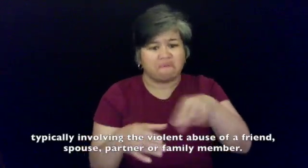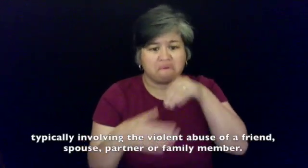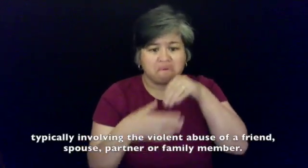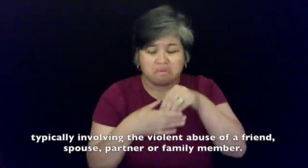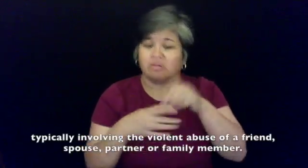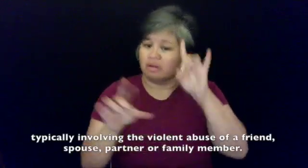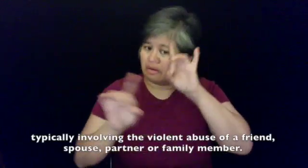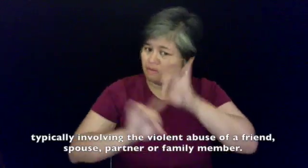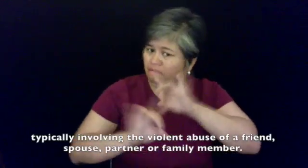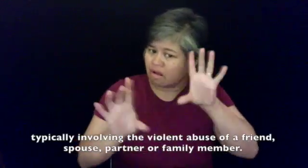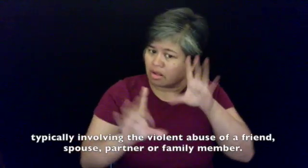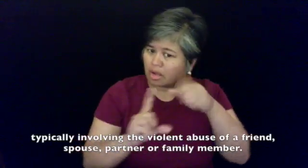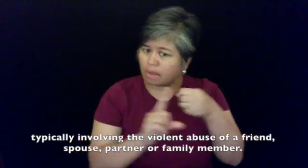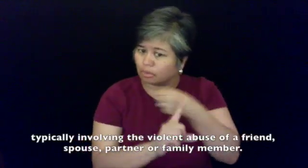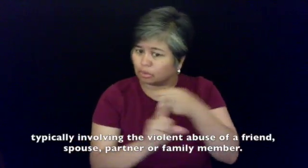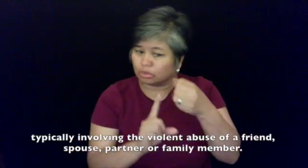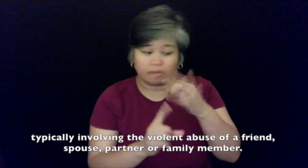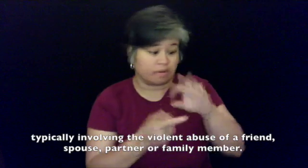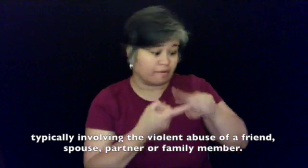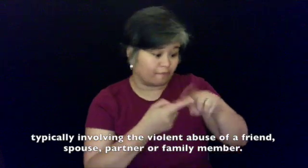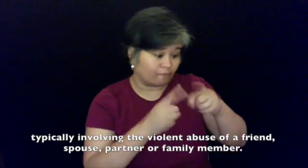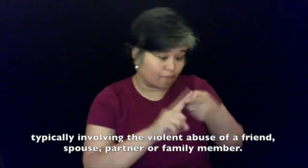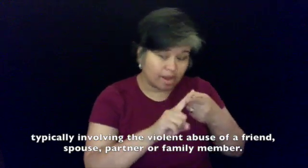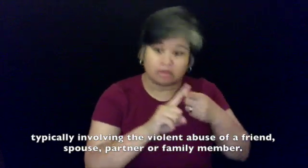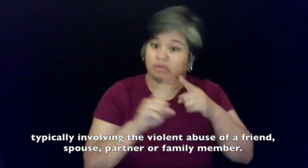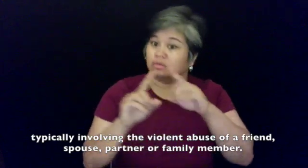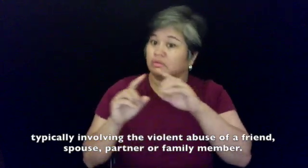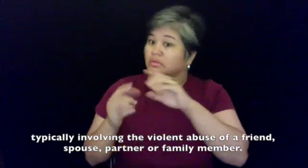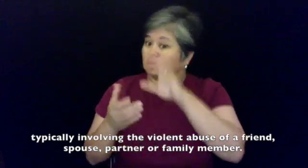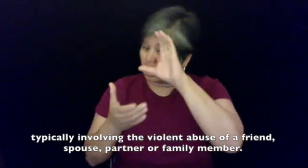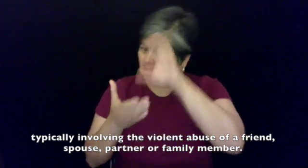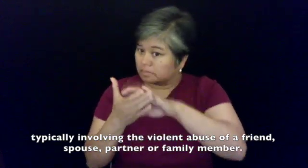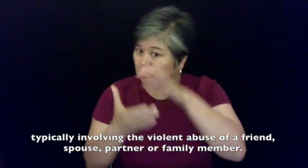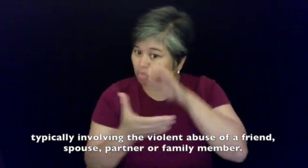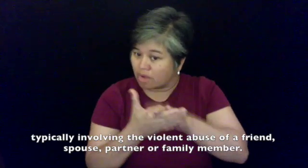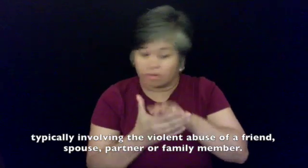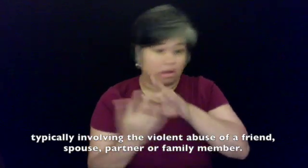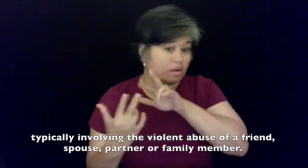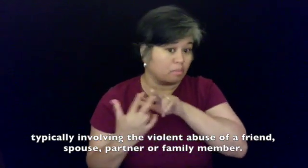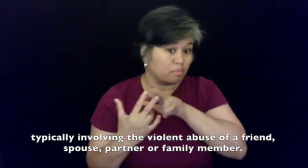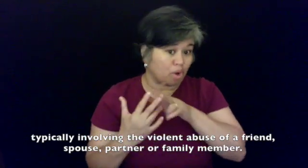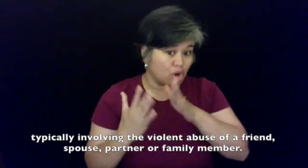typically involving the violent abuse of a friend, spouse, partner, or family member.